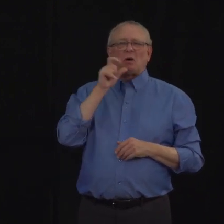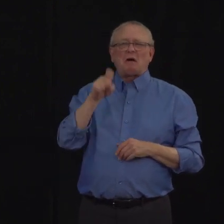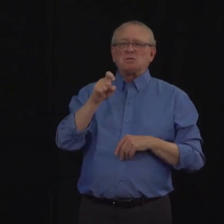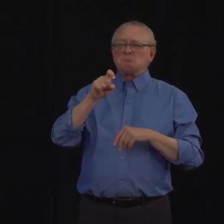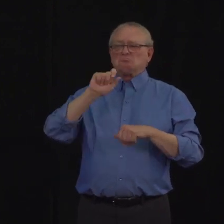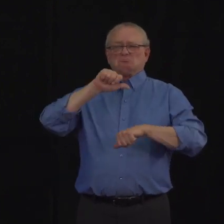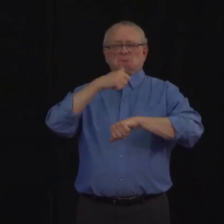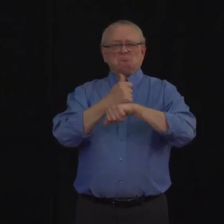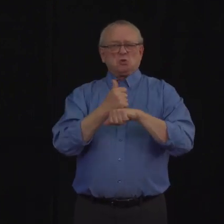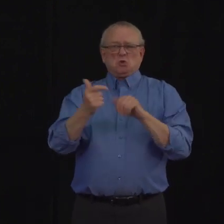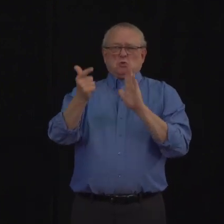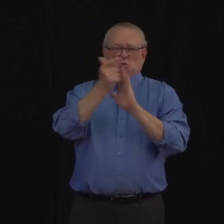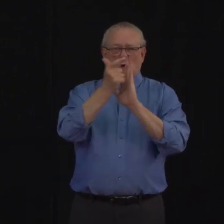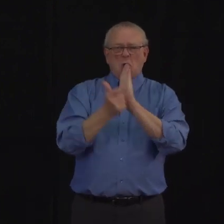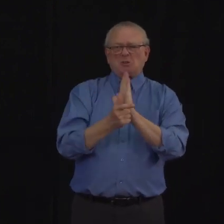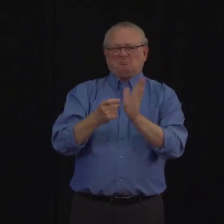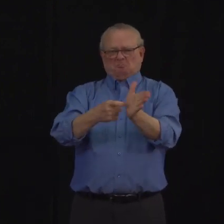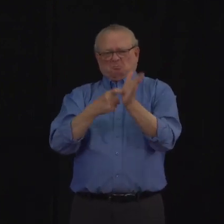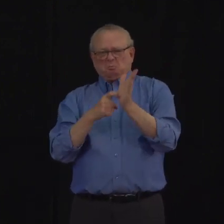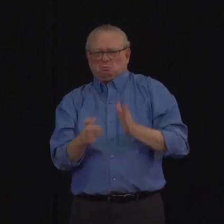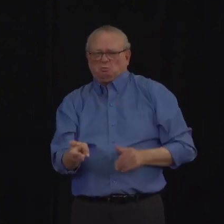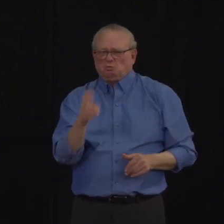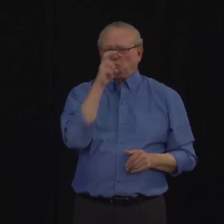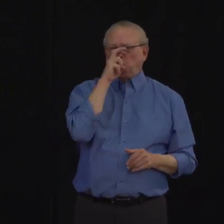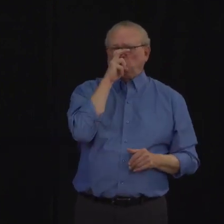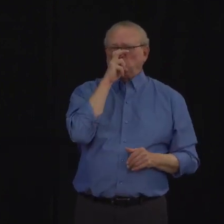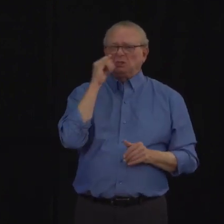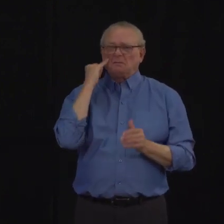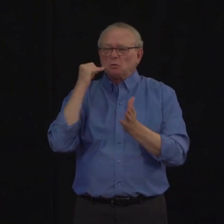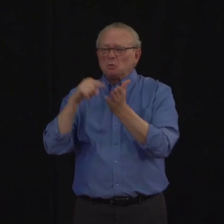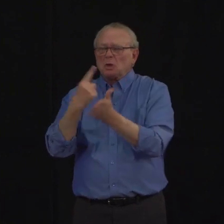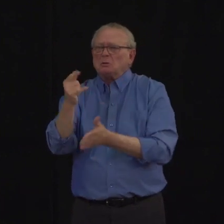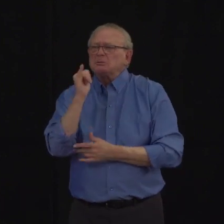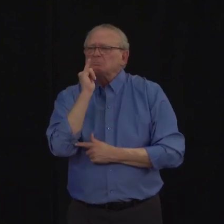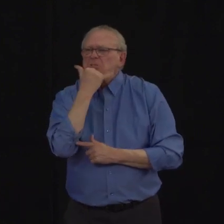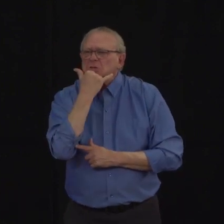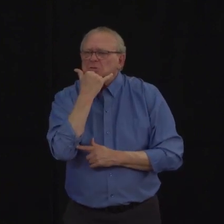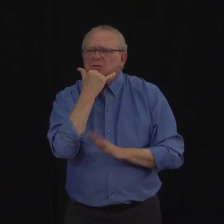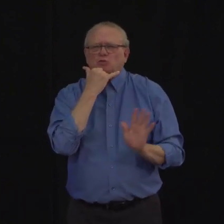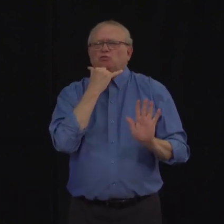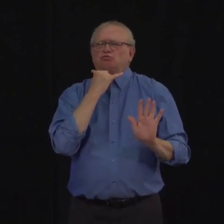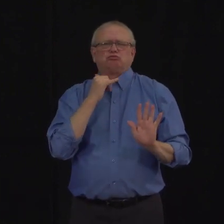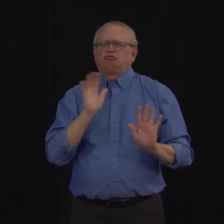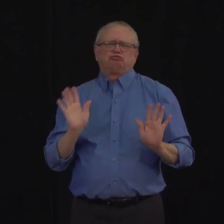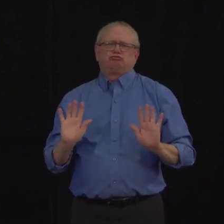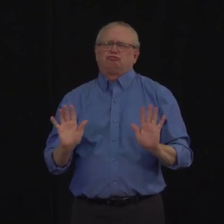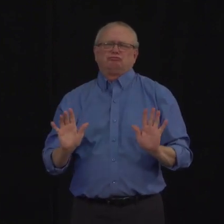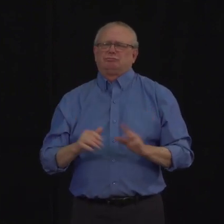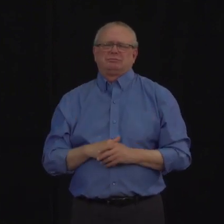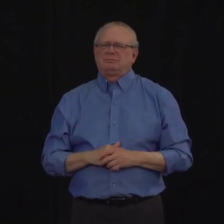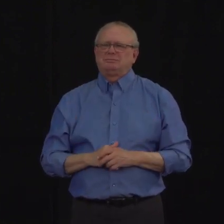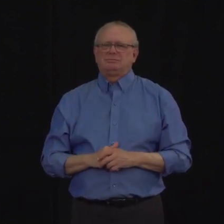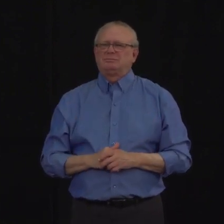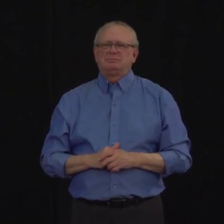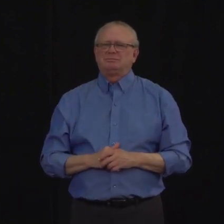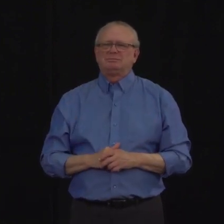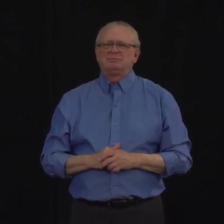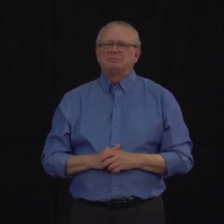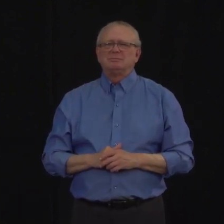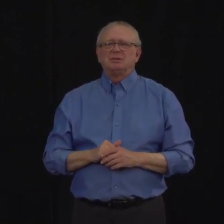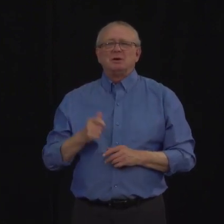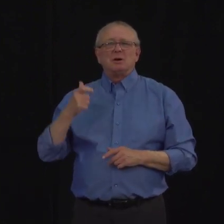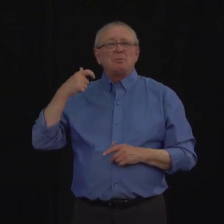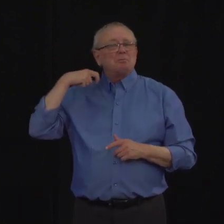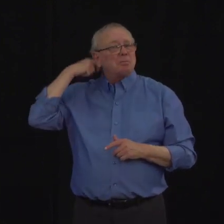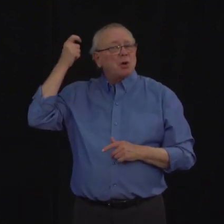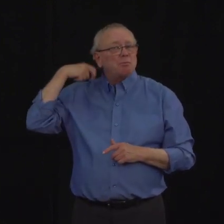a single infraction. So again, I don't know that a barber shop where one client